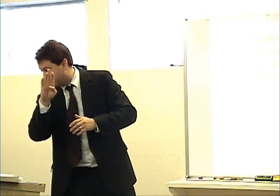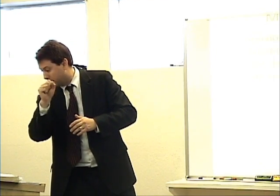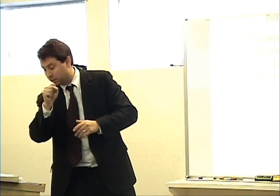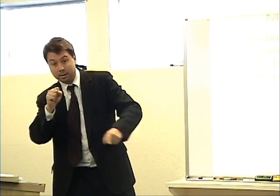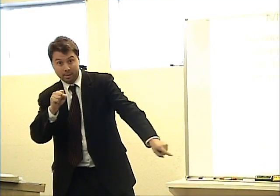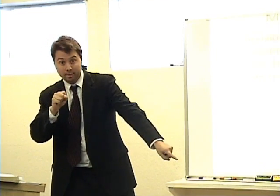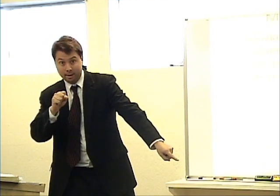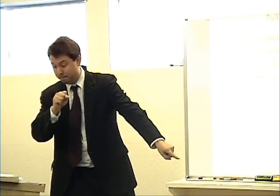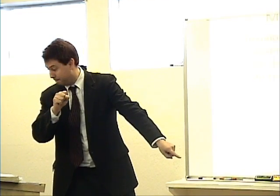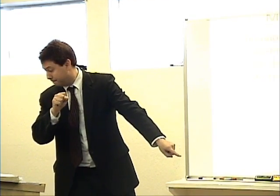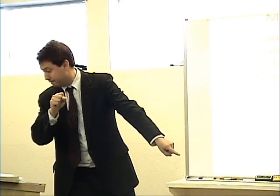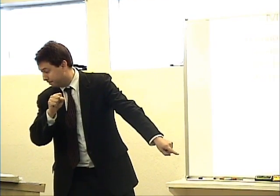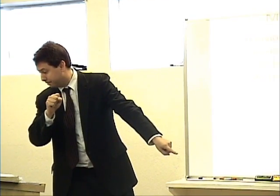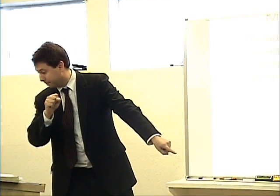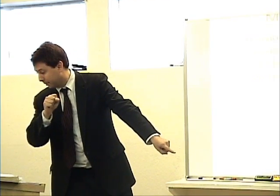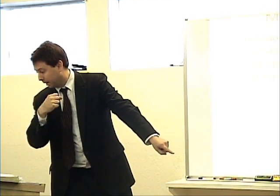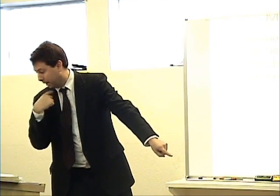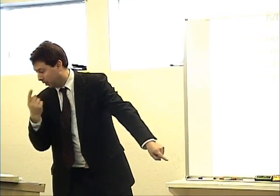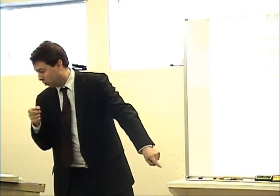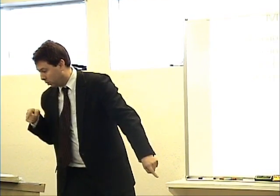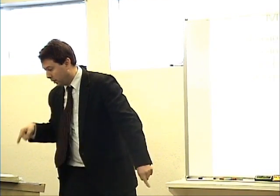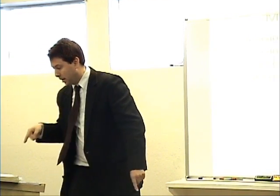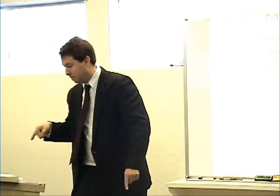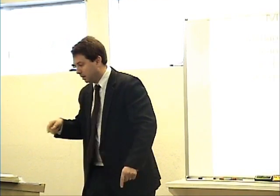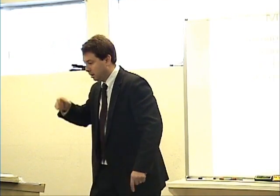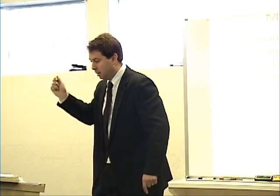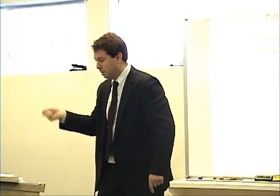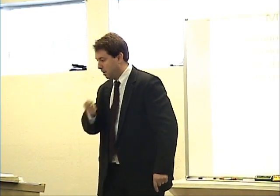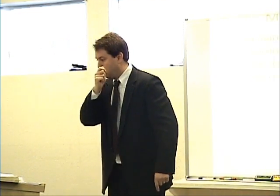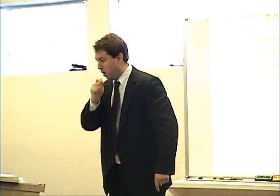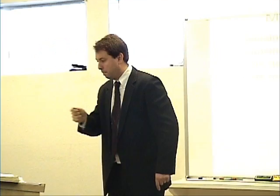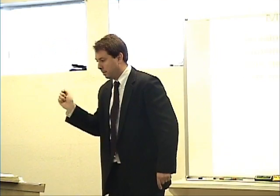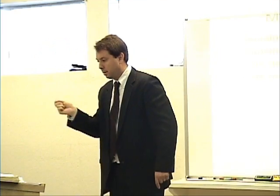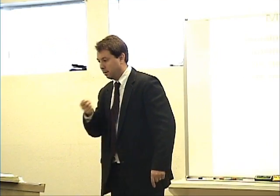Barabbas, he told him to be whipped.